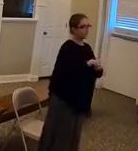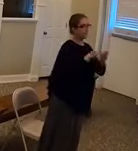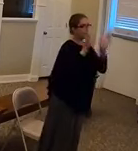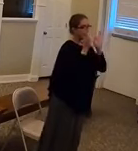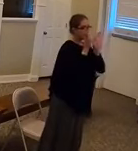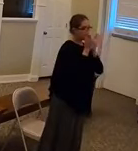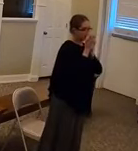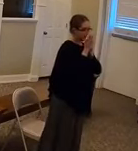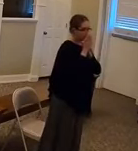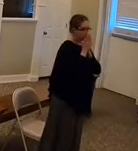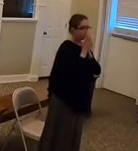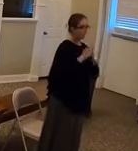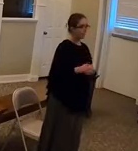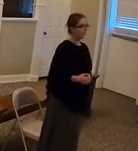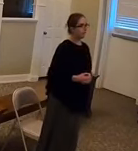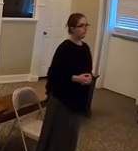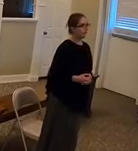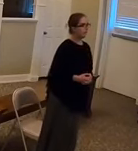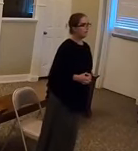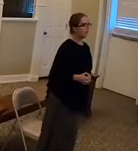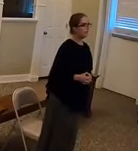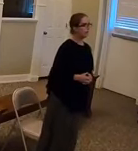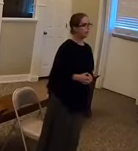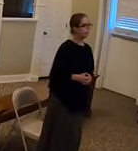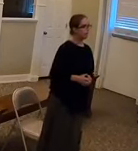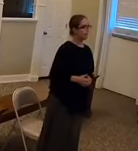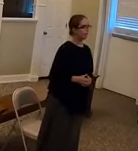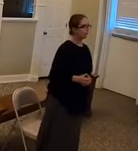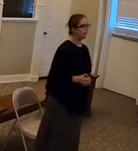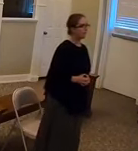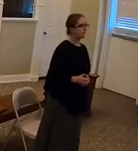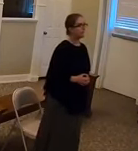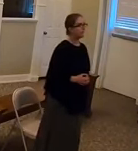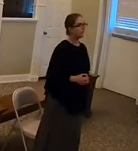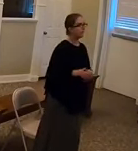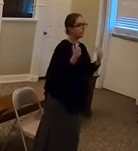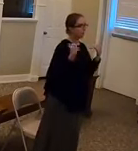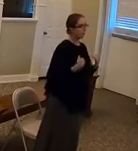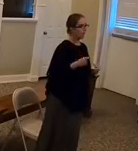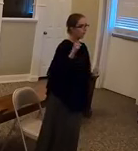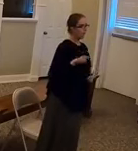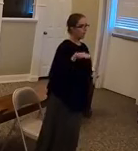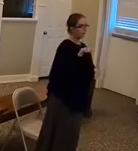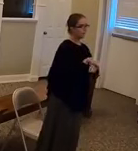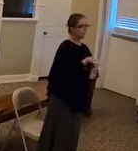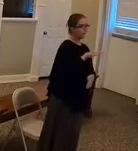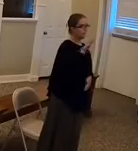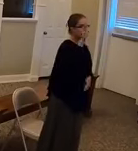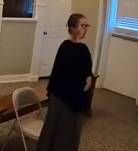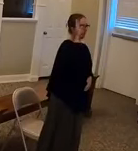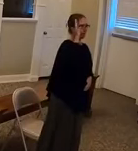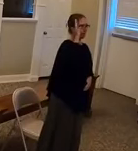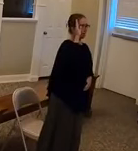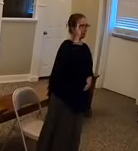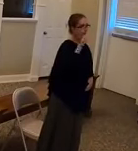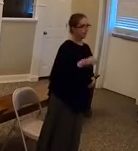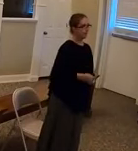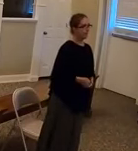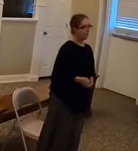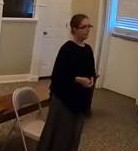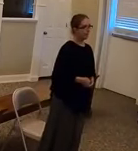prayer. Amen. Jesus' mighty name. And if you have a need tonight, by the lifting of your hand,